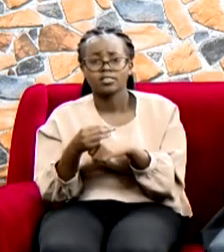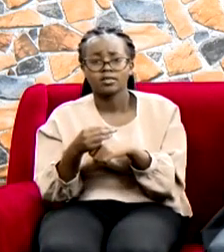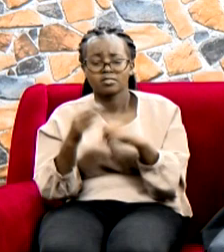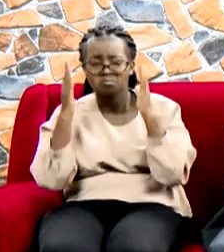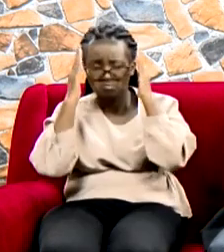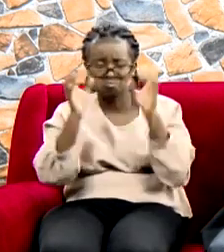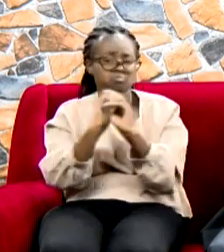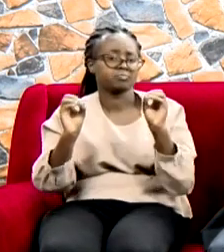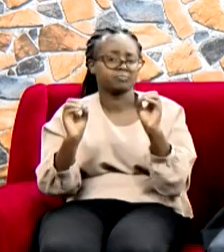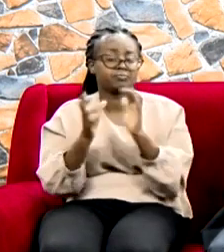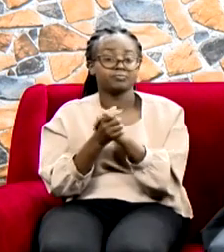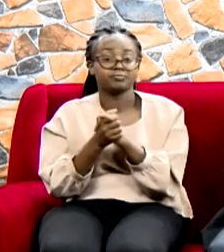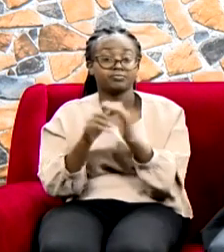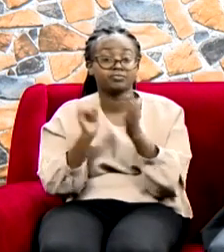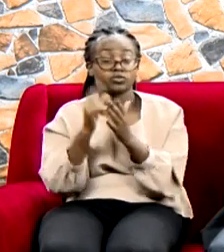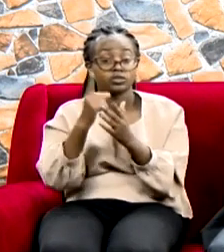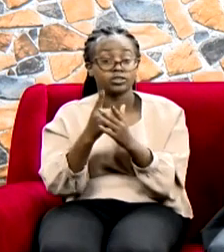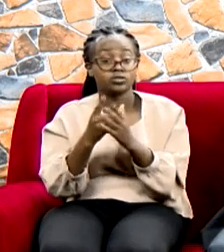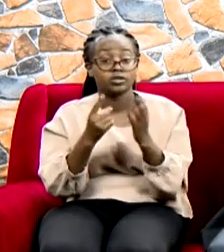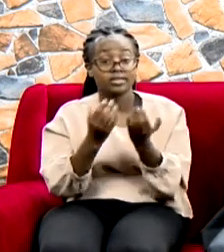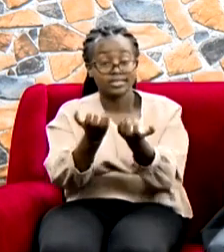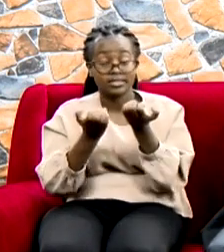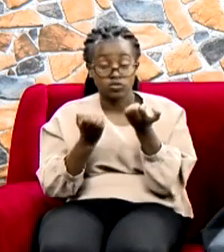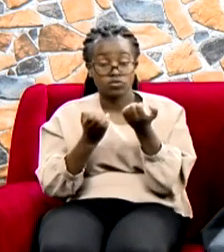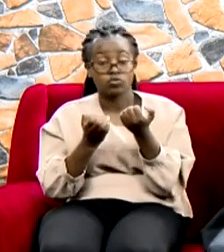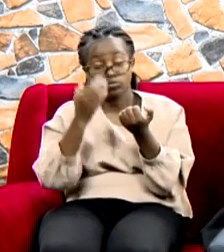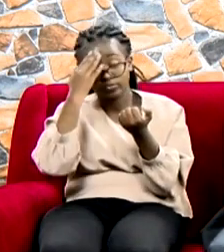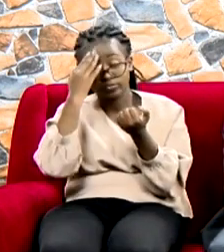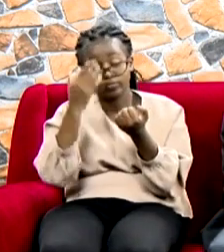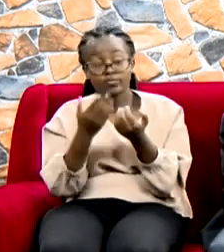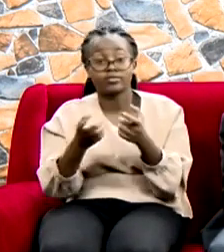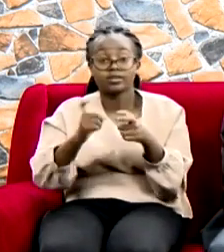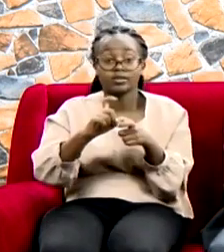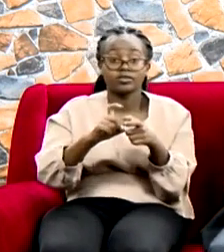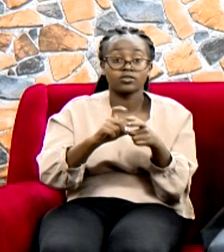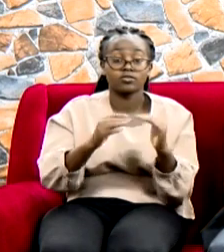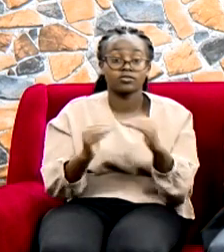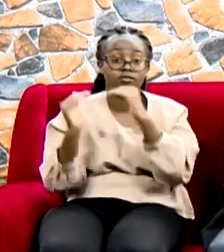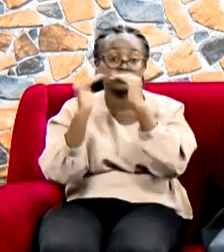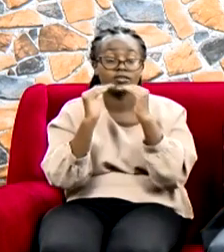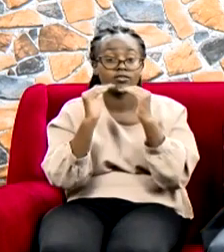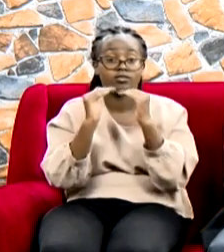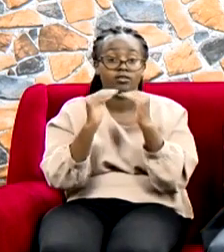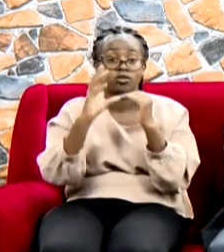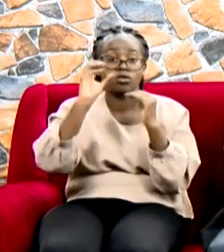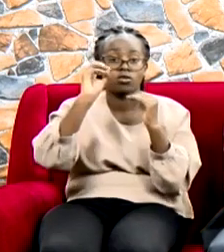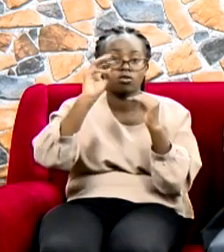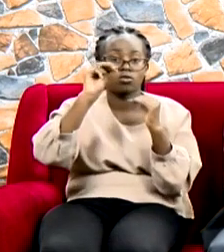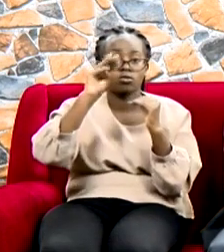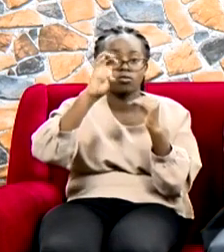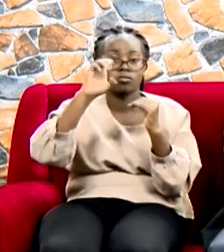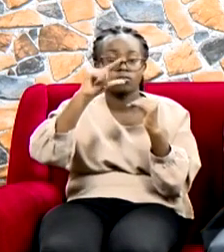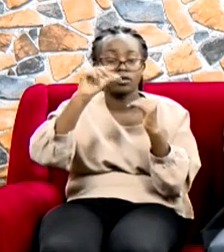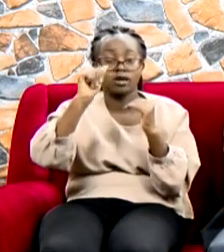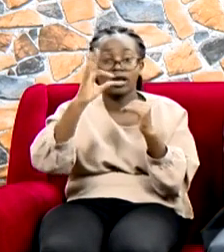inattentive and hyper. So that's one thing that you might need to consider. Increasing the level of essential fats like omega-3 would be